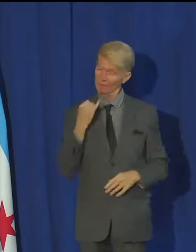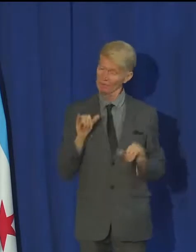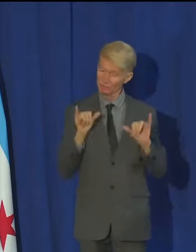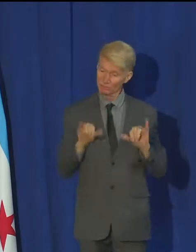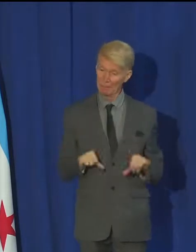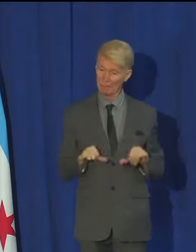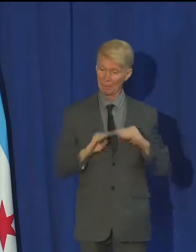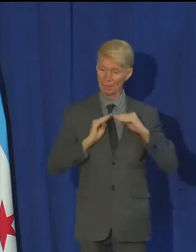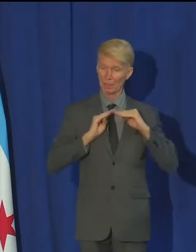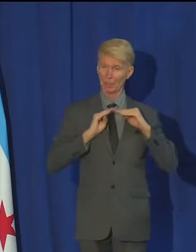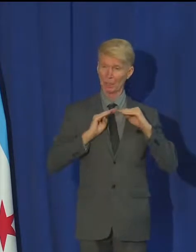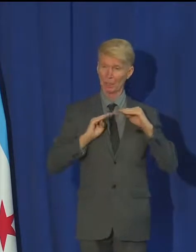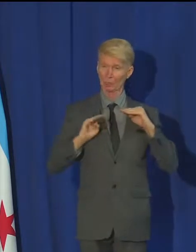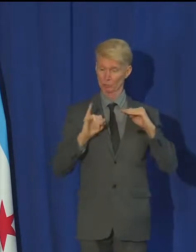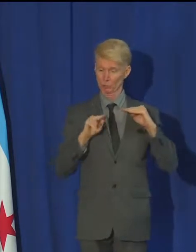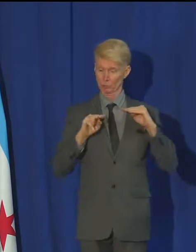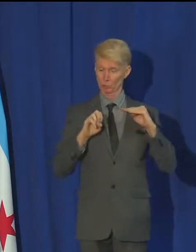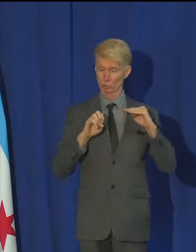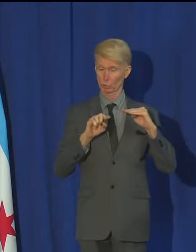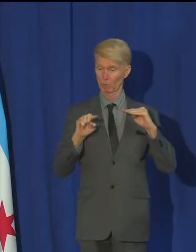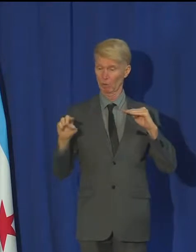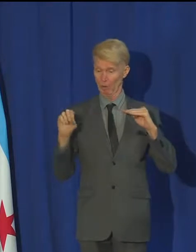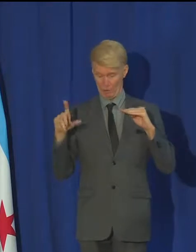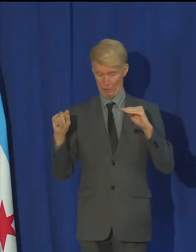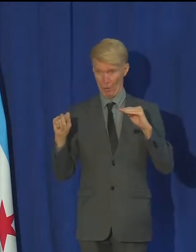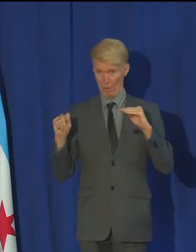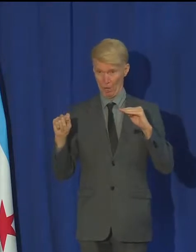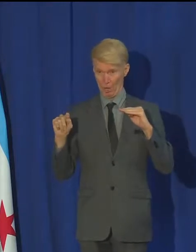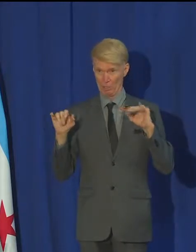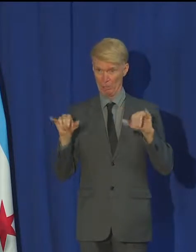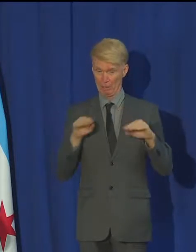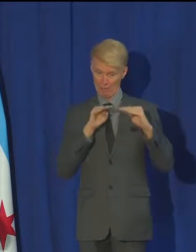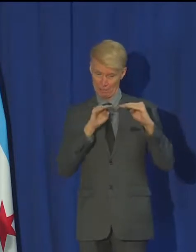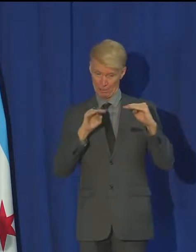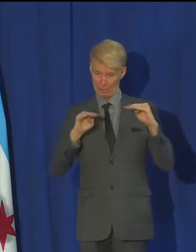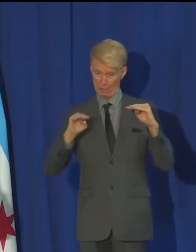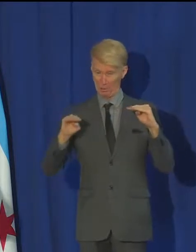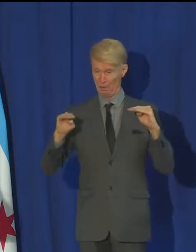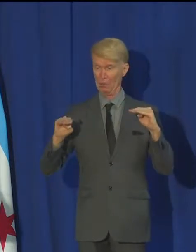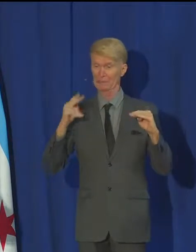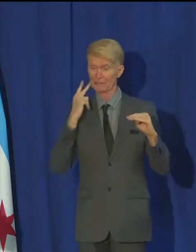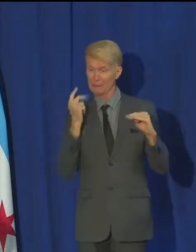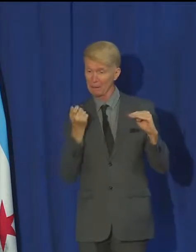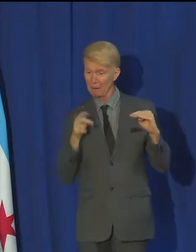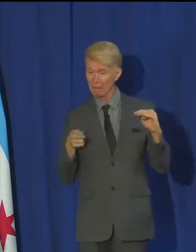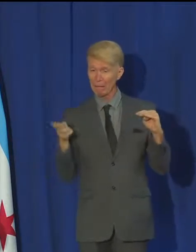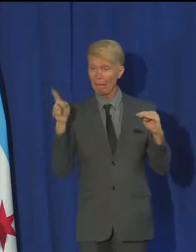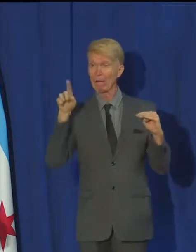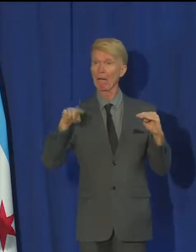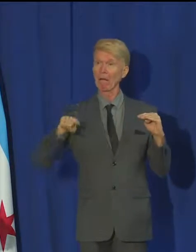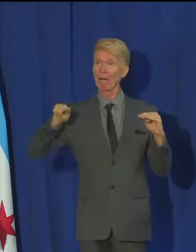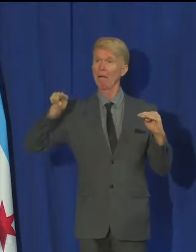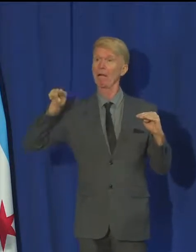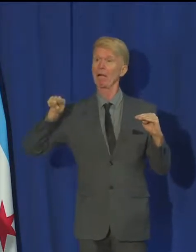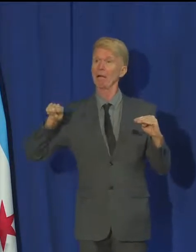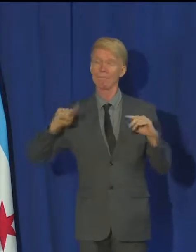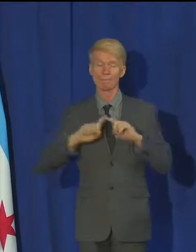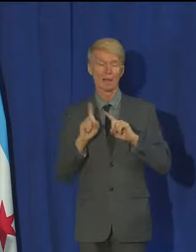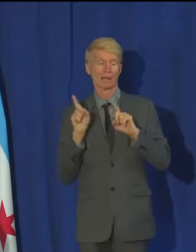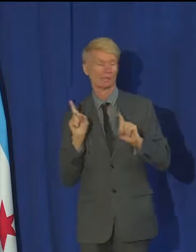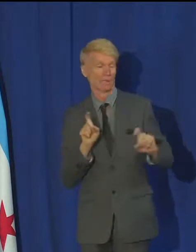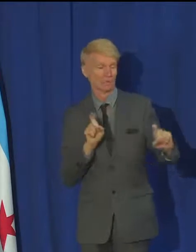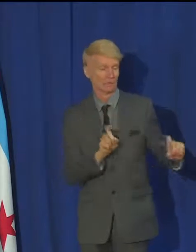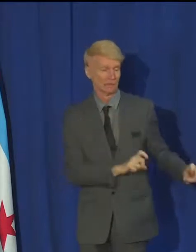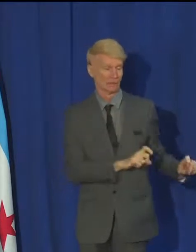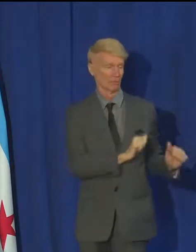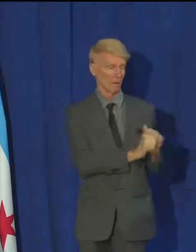been, really June to October, even if the numbers are going up, as long as the testing and the